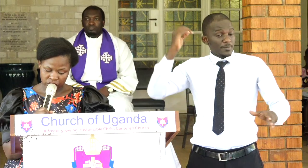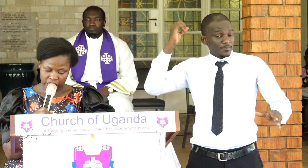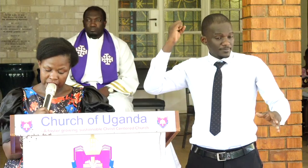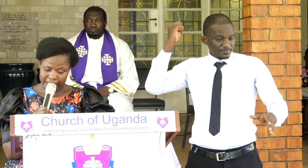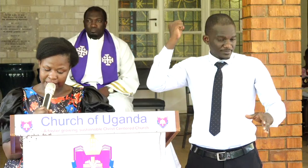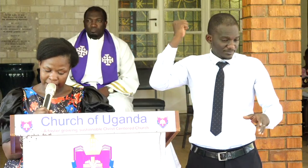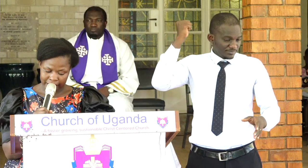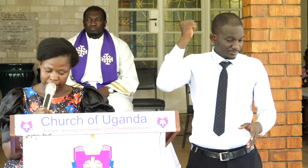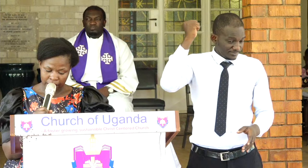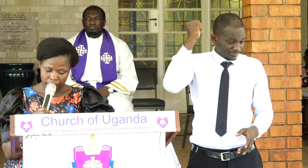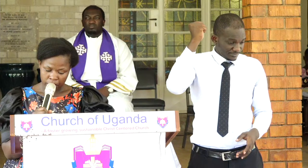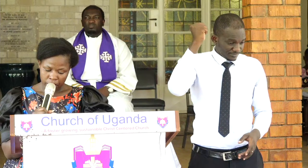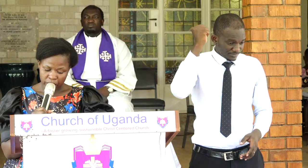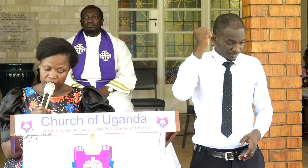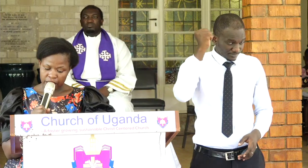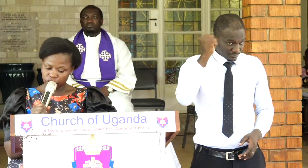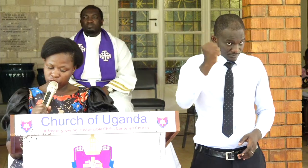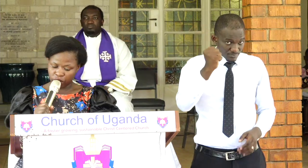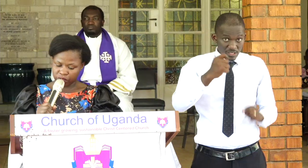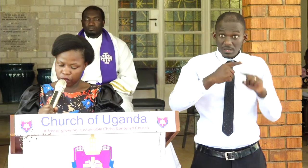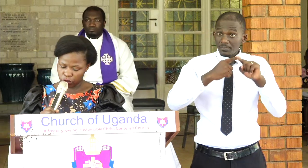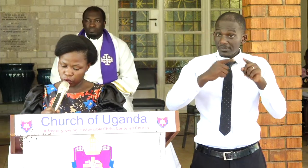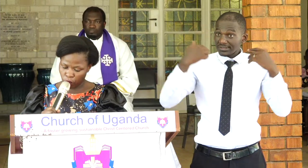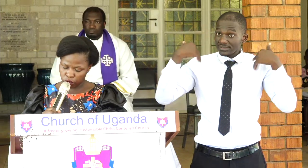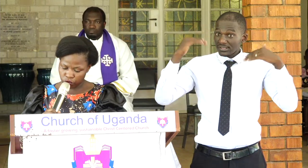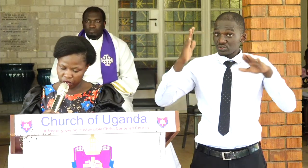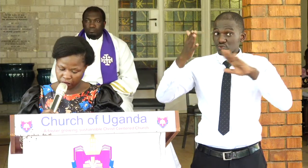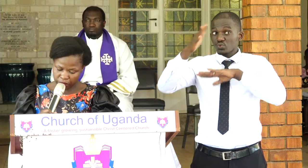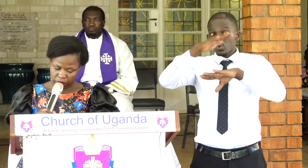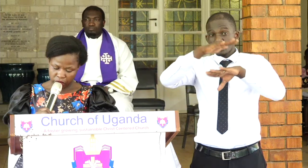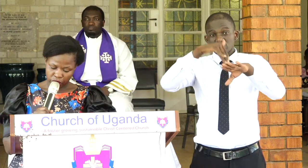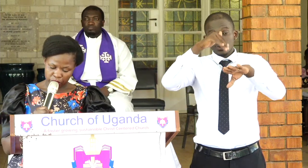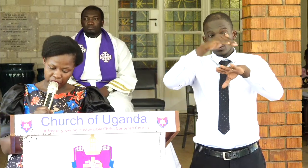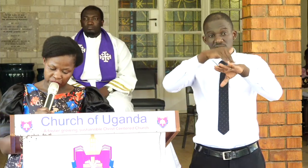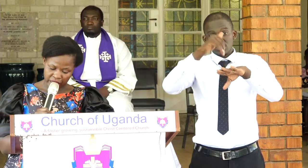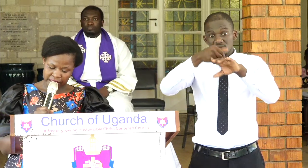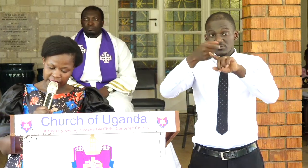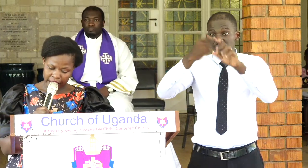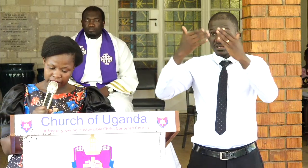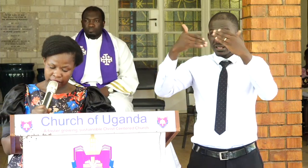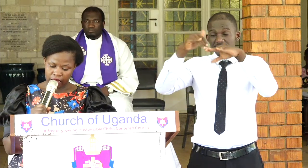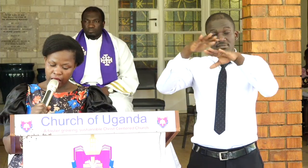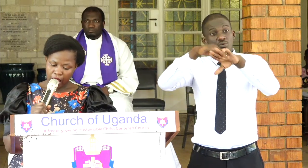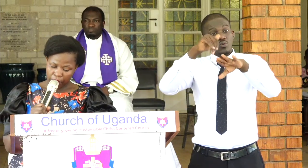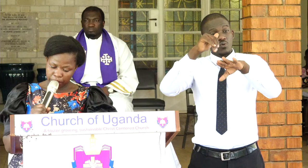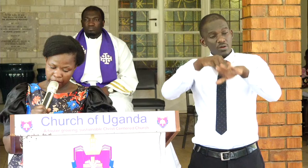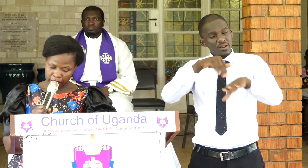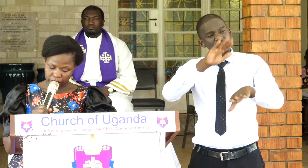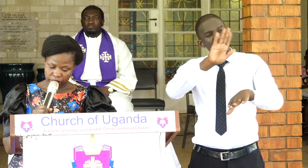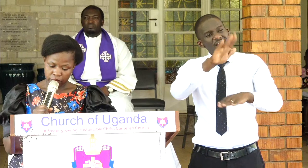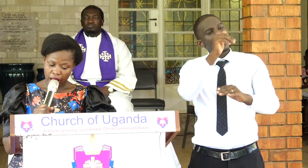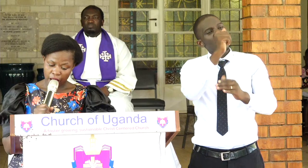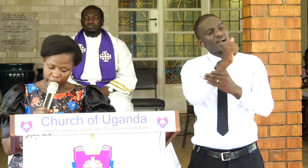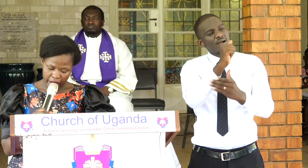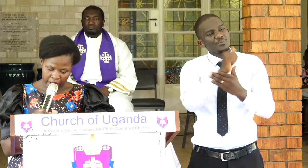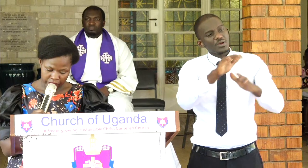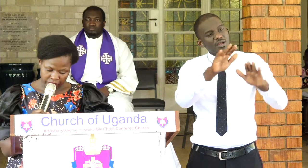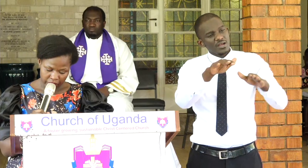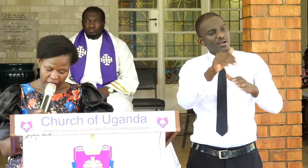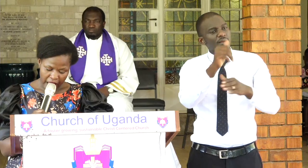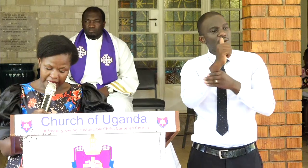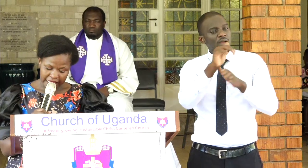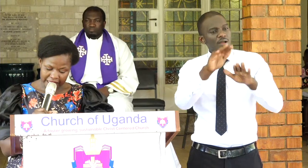knife to slay his son. But the angel of the Lord called to him from heaven and said, Abraham,